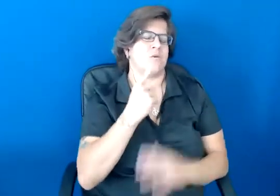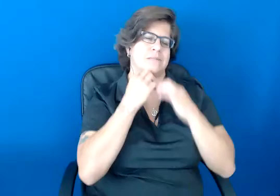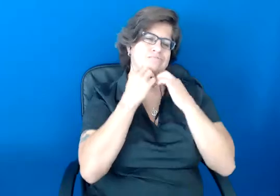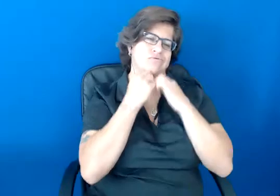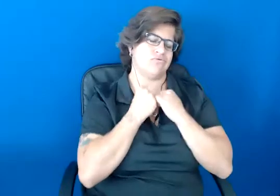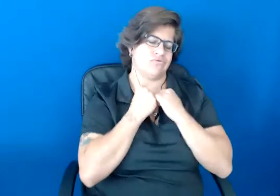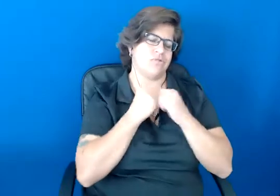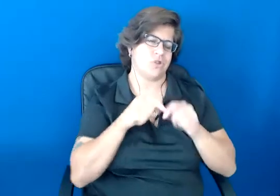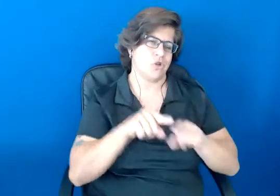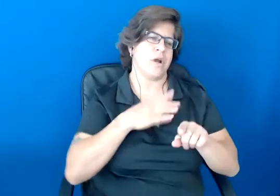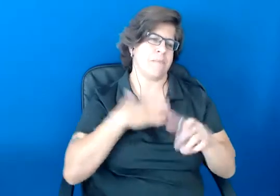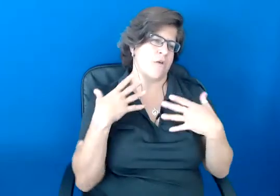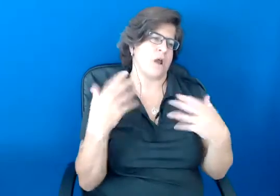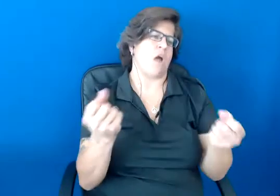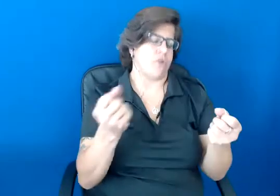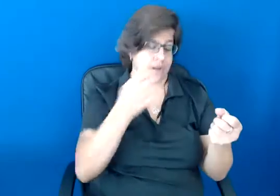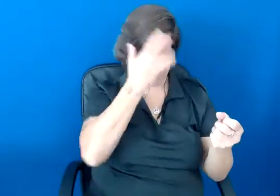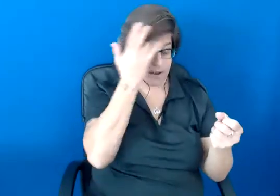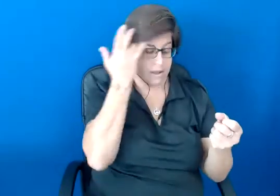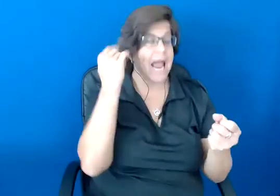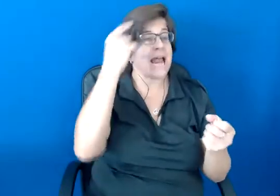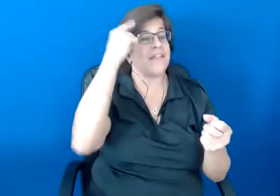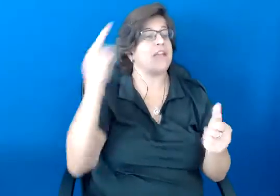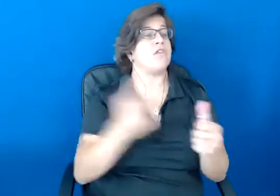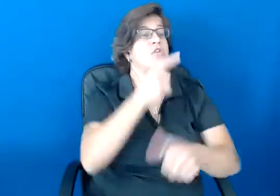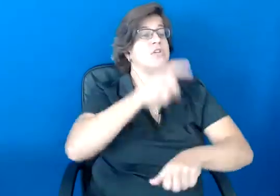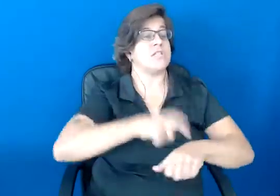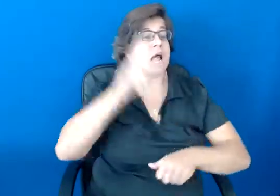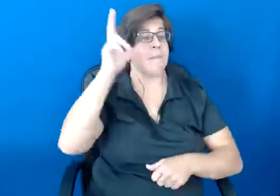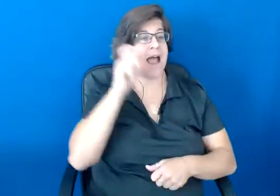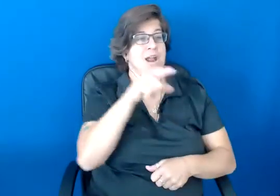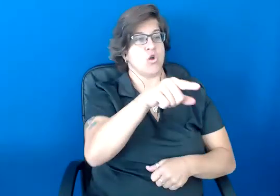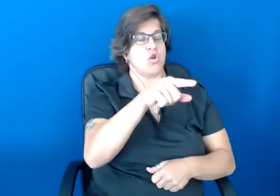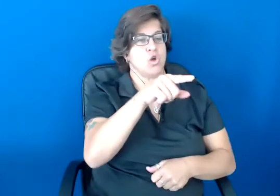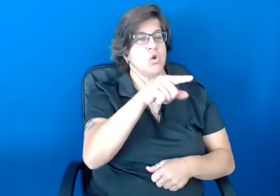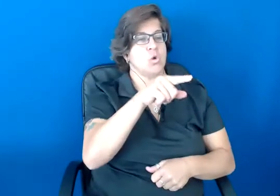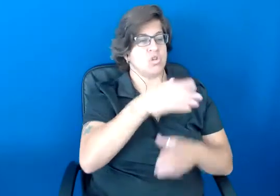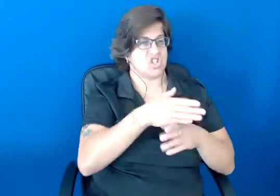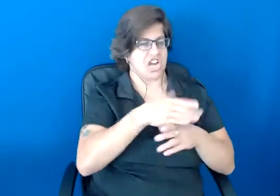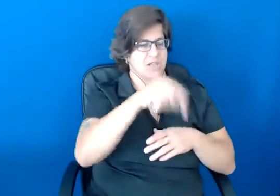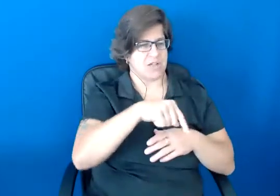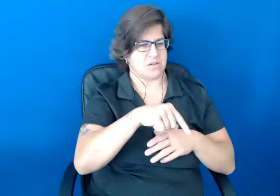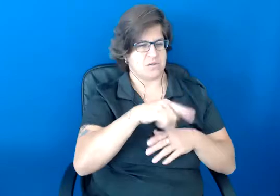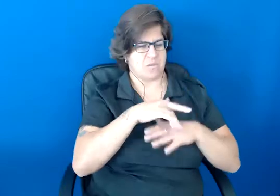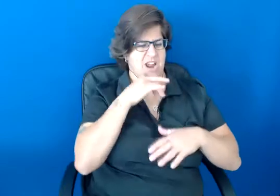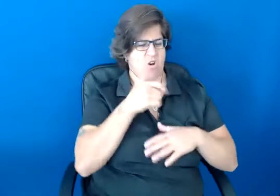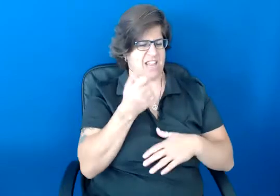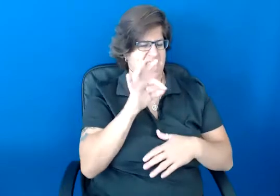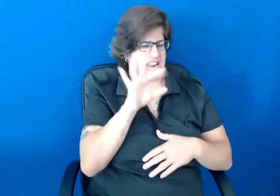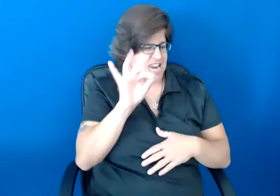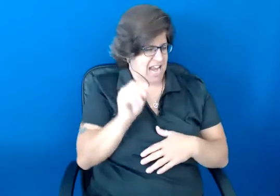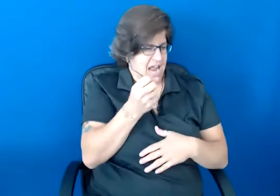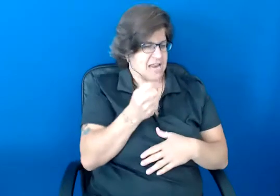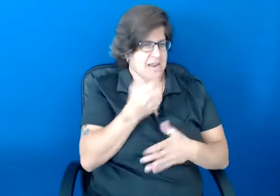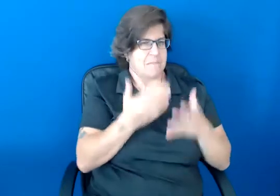precious to me in my recovery. And I think the first time I ever heard you do it was probably, early 90s, maybe